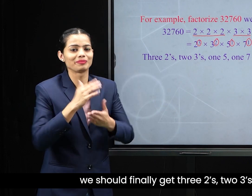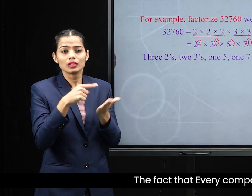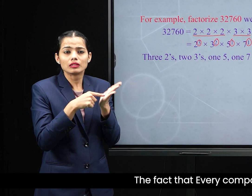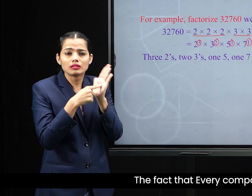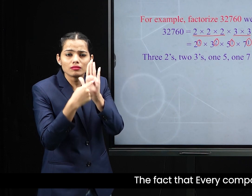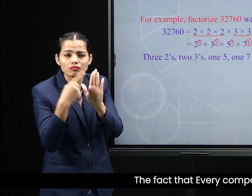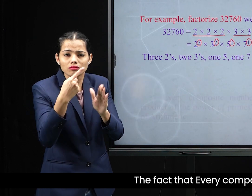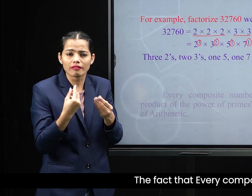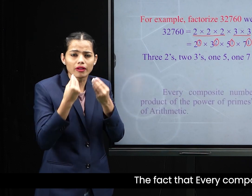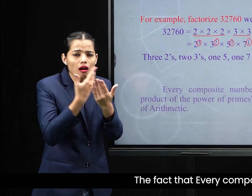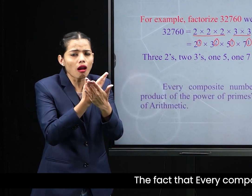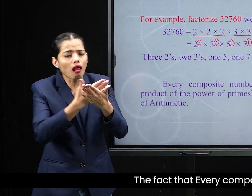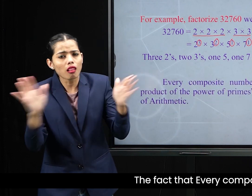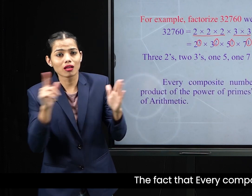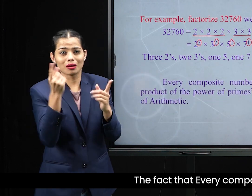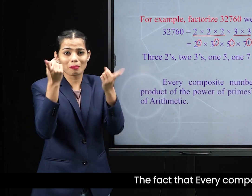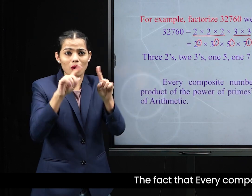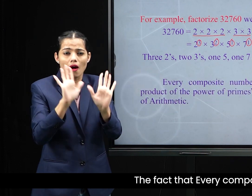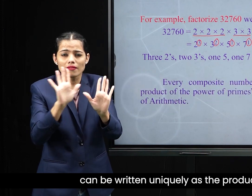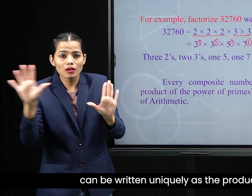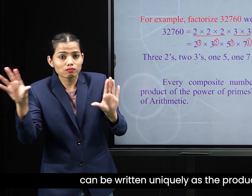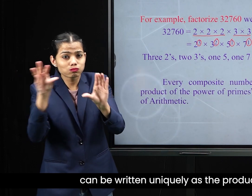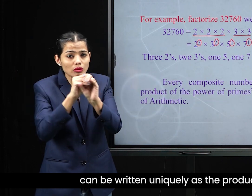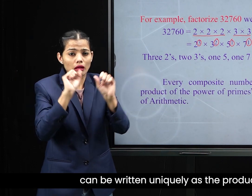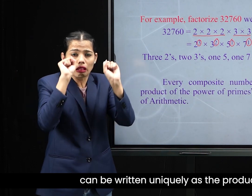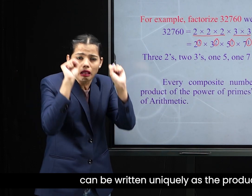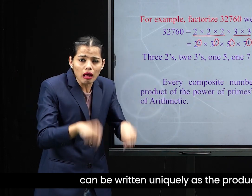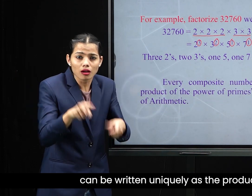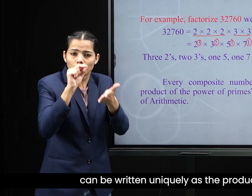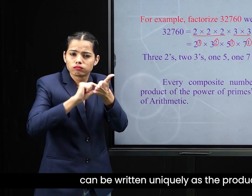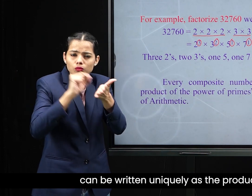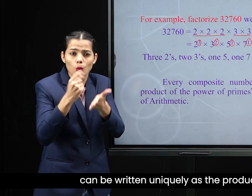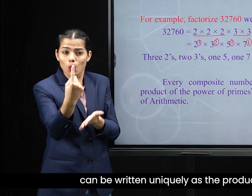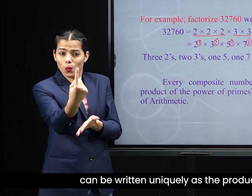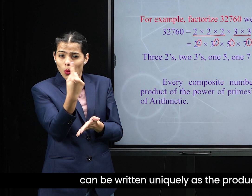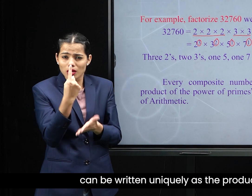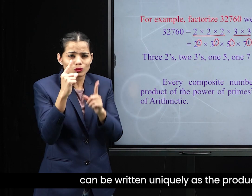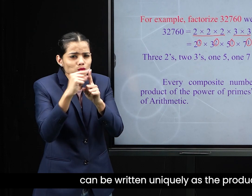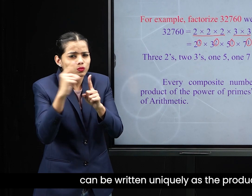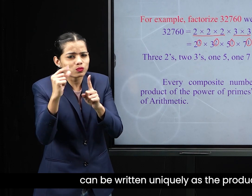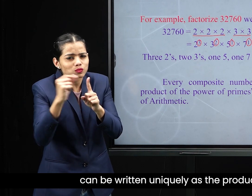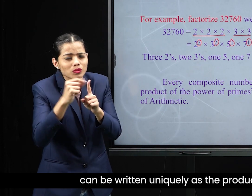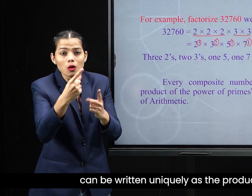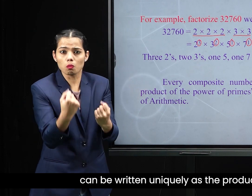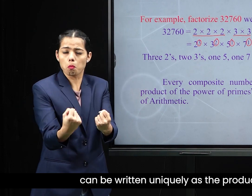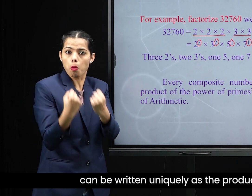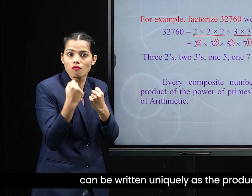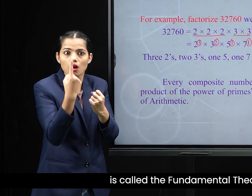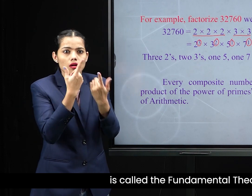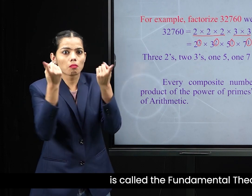The fact that every composite number can be written uniquely as the product of the power of primes is called